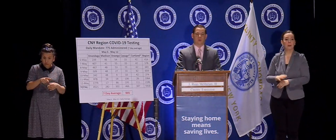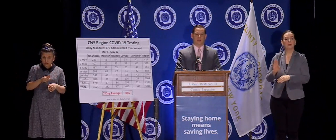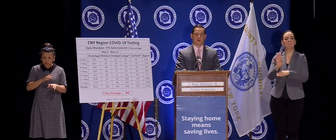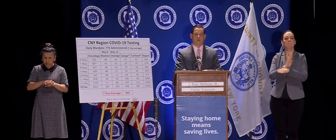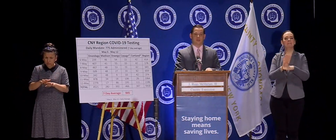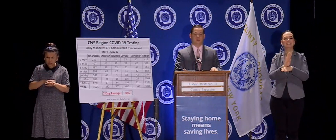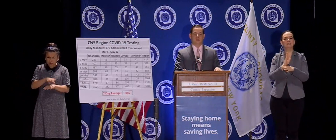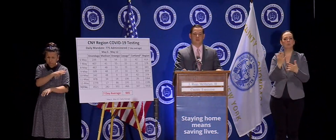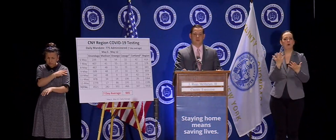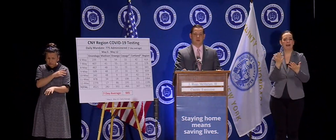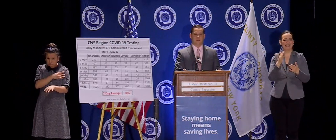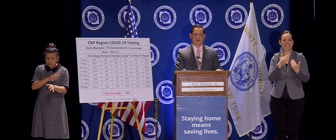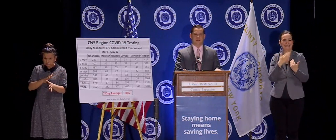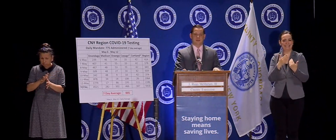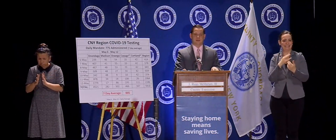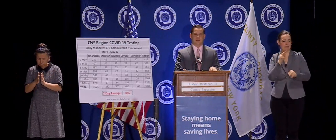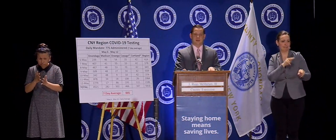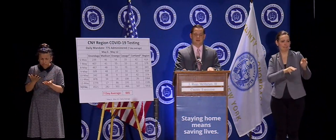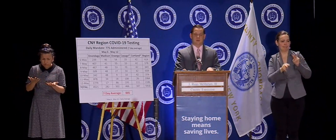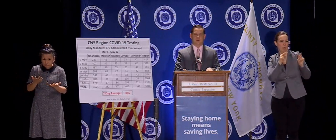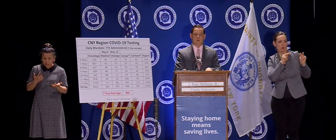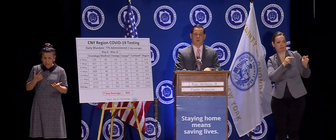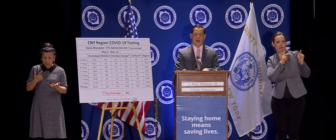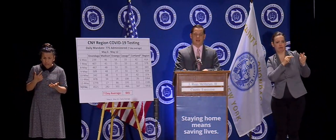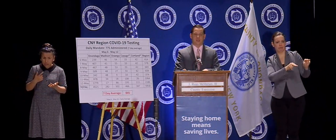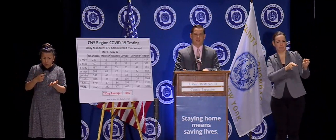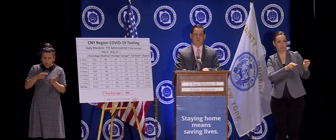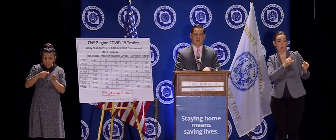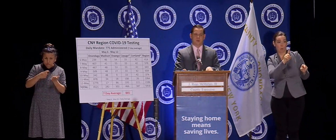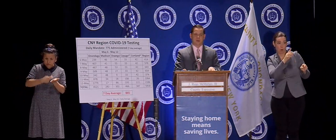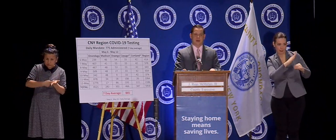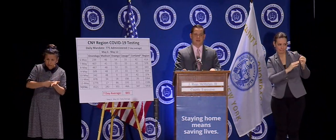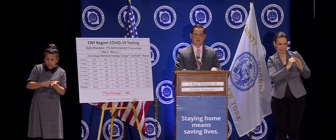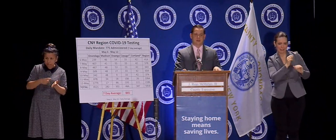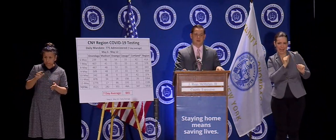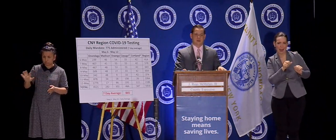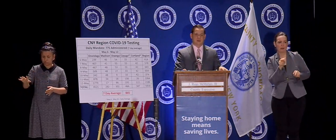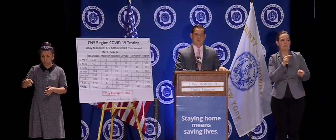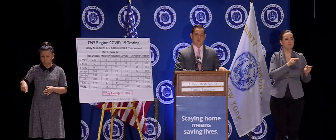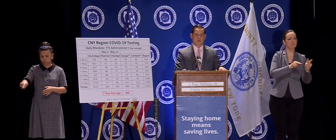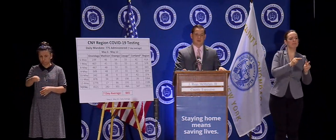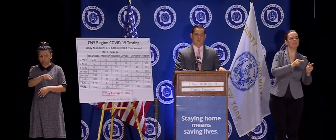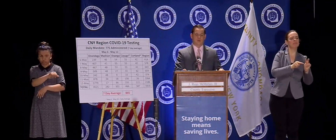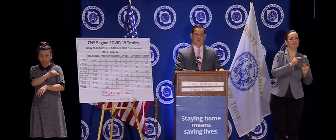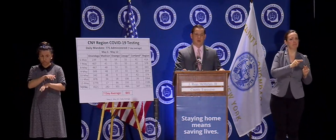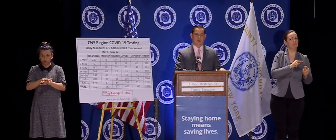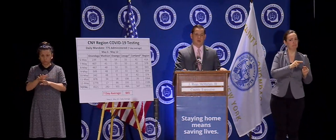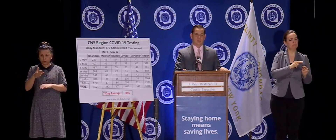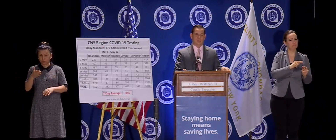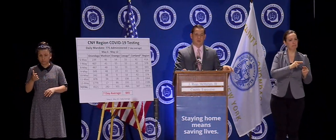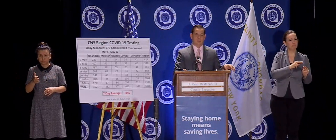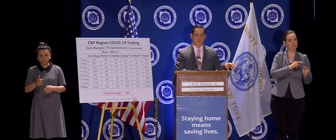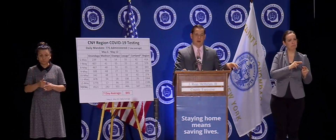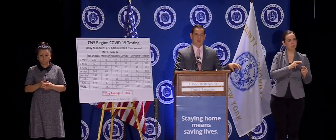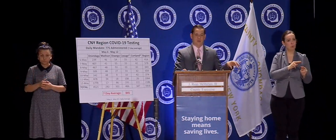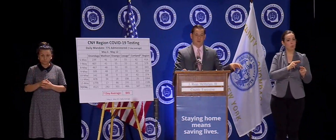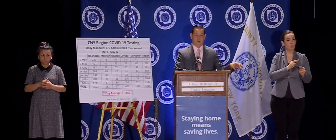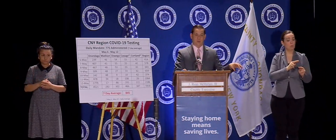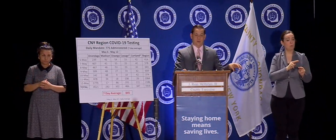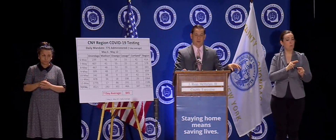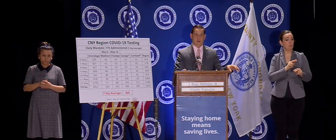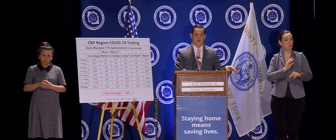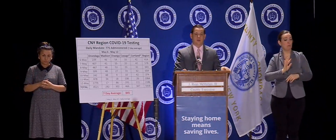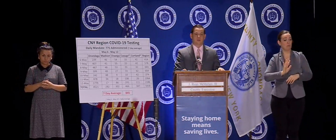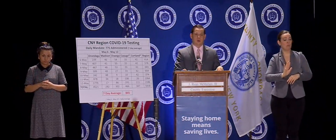there be a new regulation? Because your actions may be against the overall health